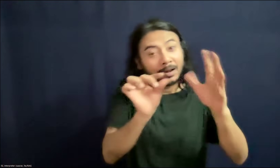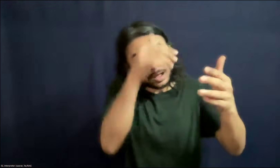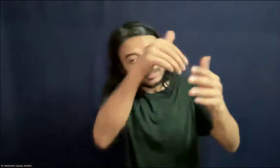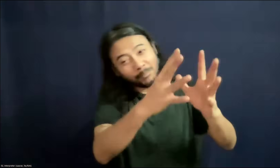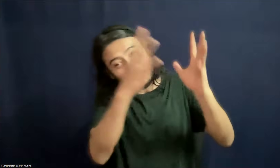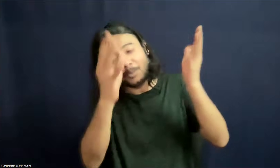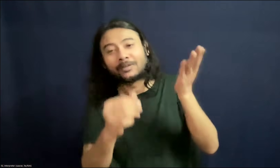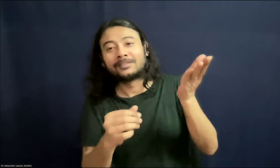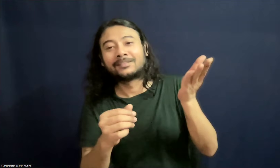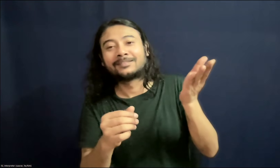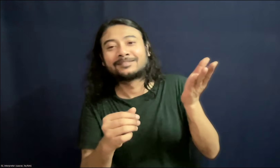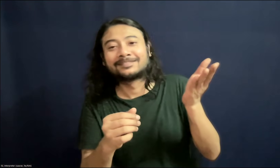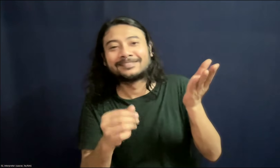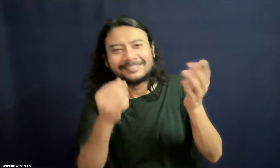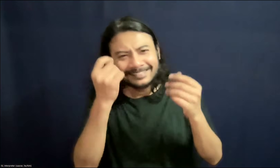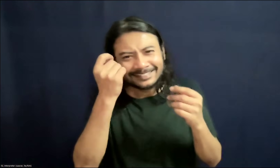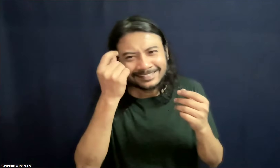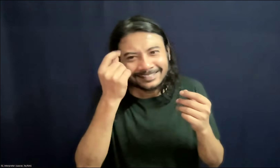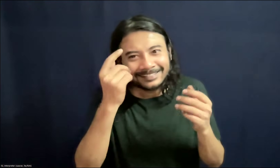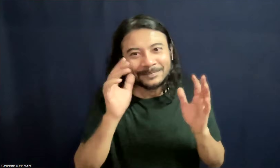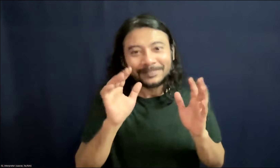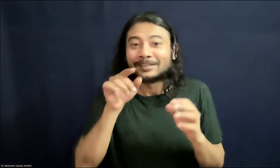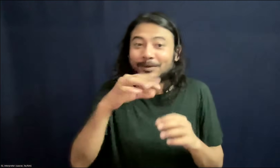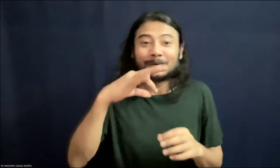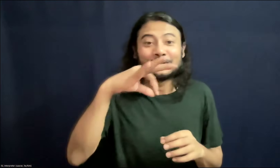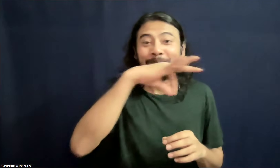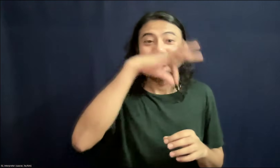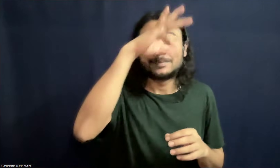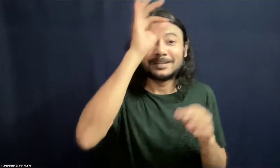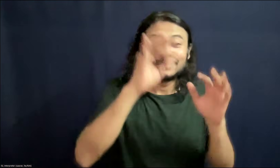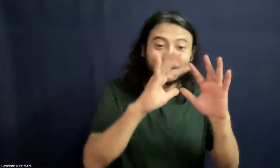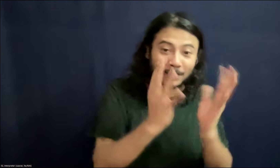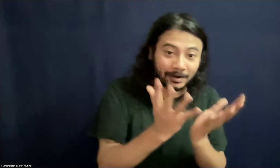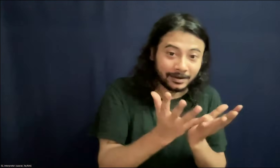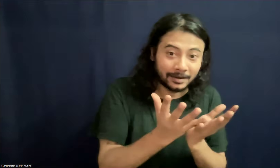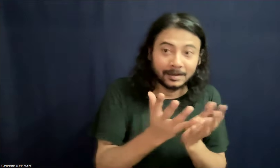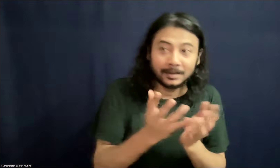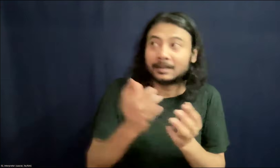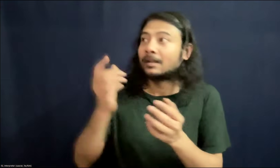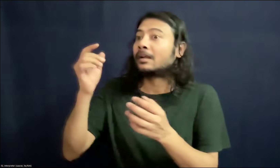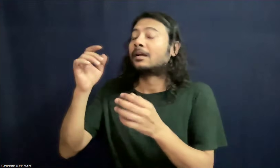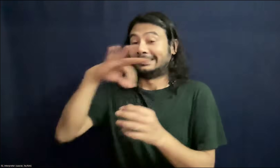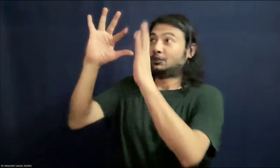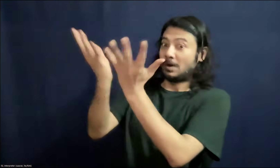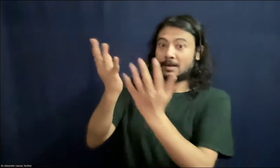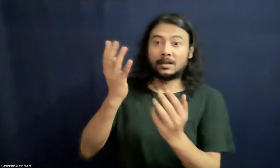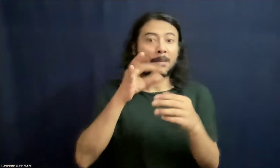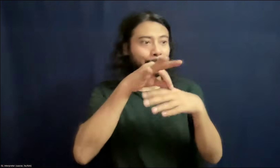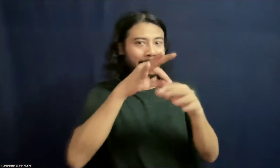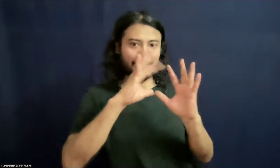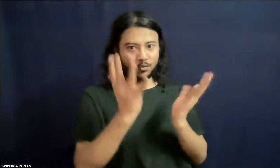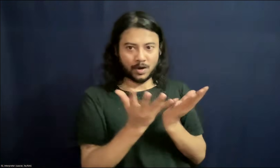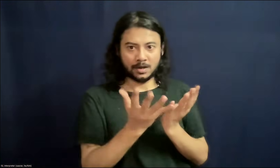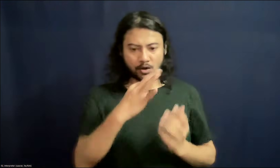is present in material world, although quality wise, we have many qualities of Krishna's quality,